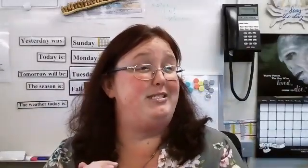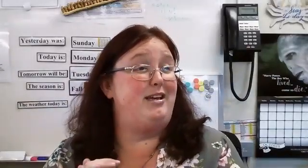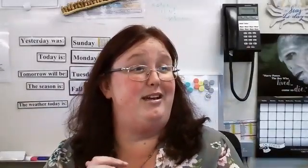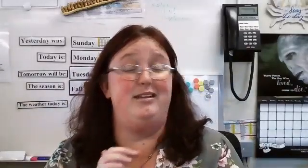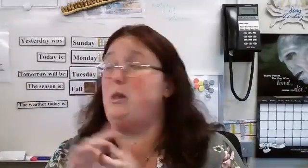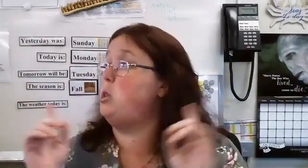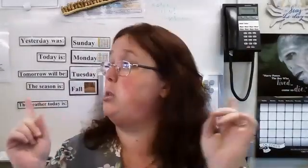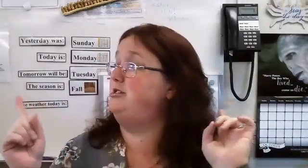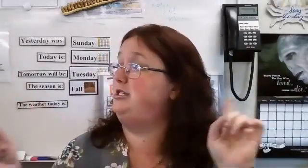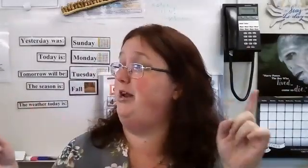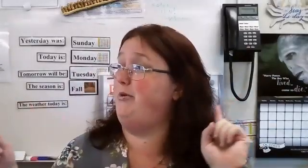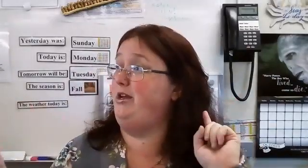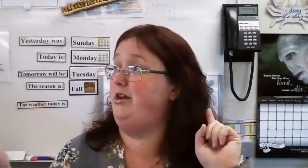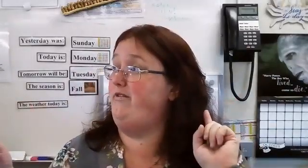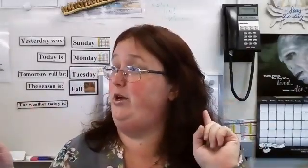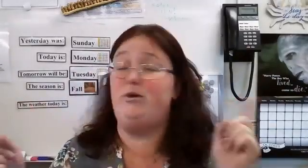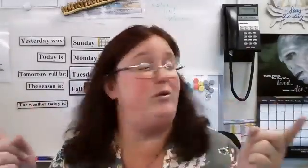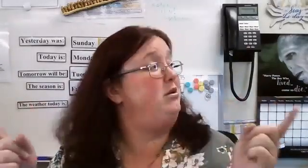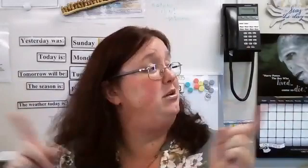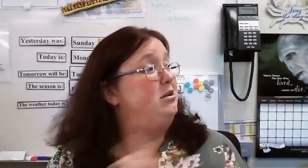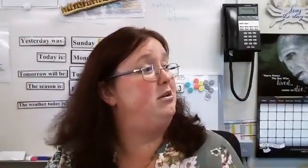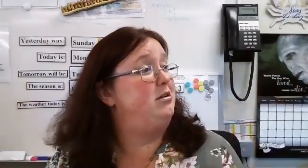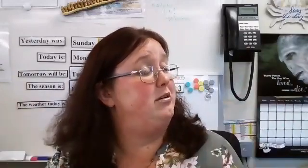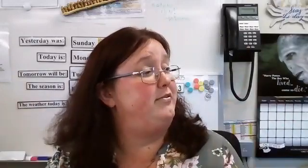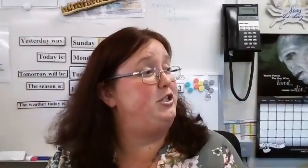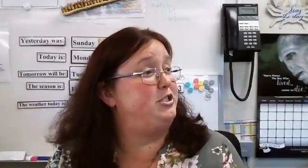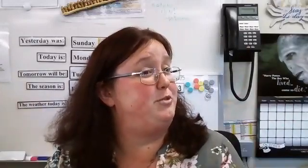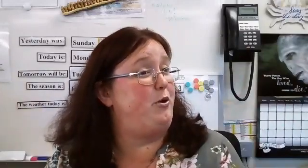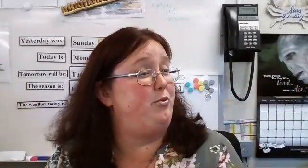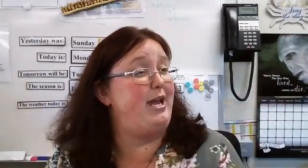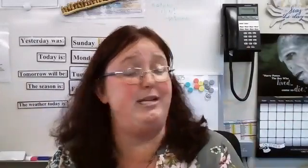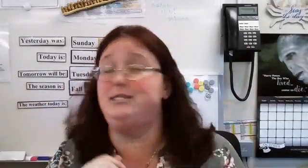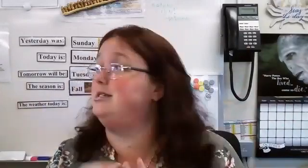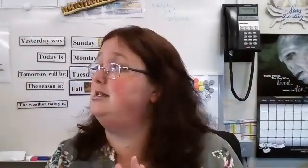Jessica, she's got a pretty good view. She just looks both ways.